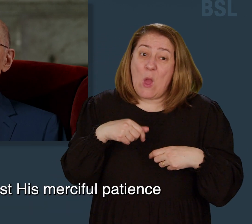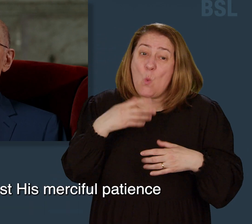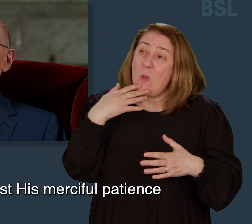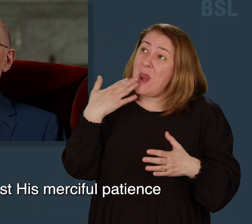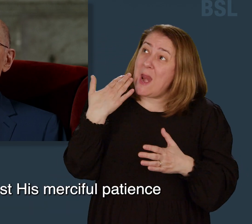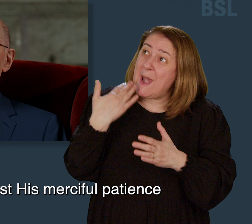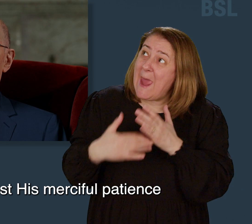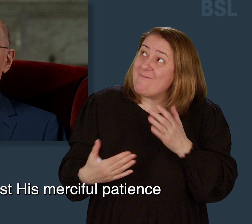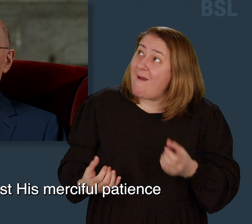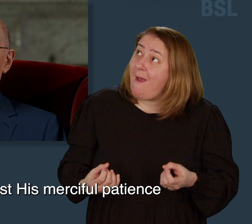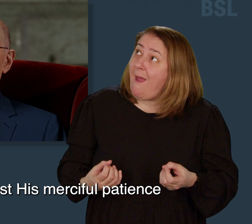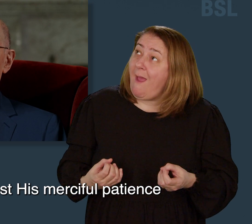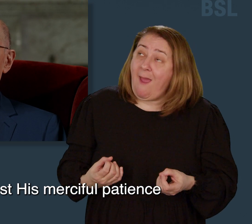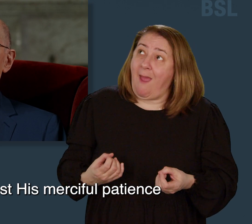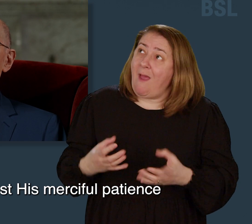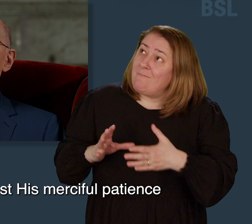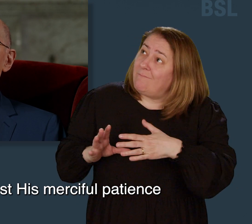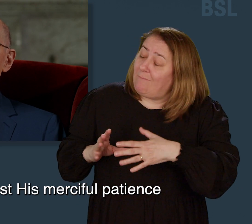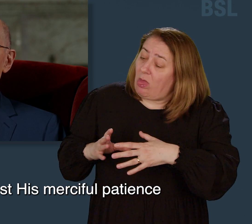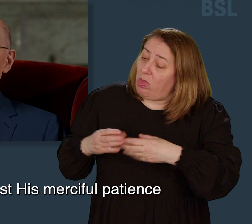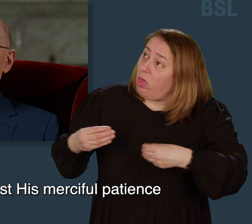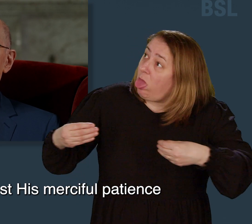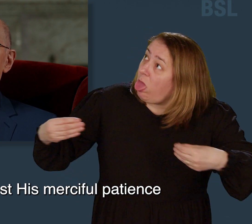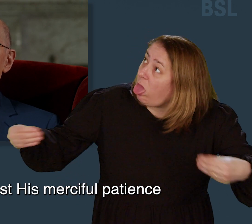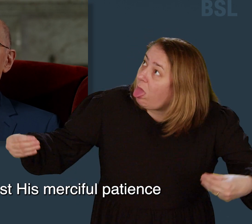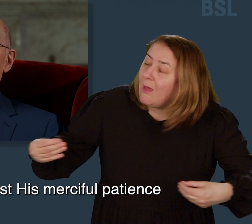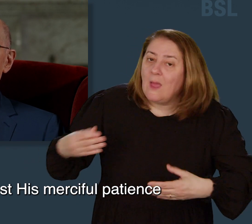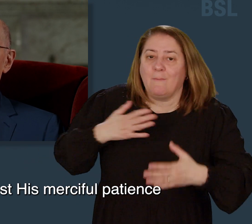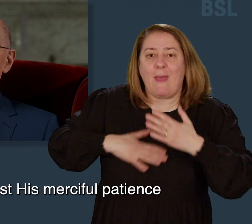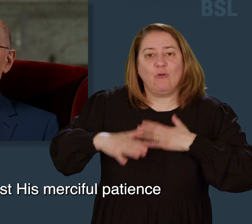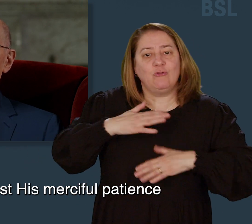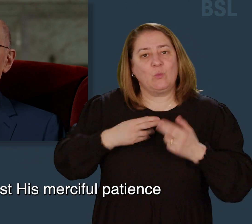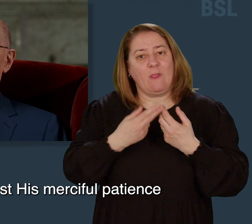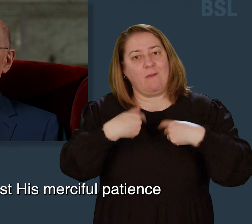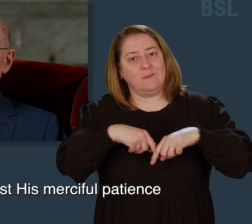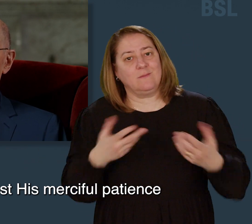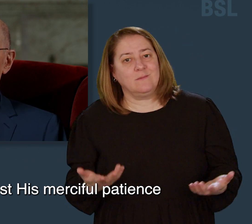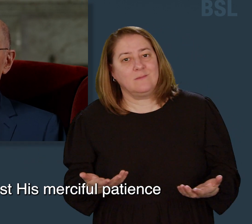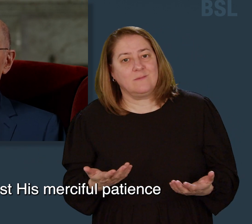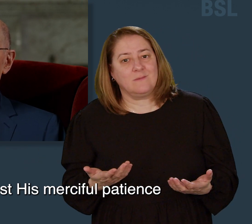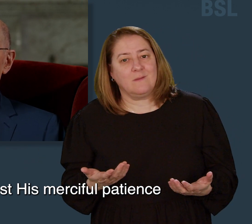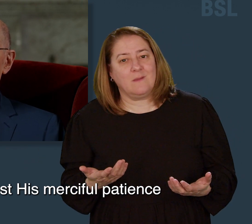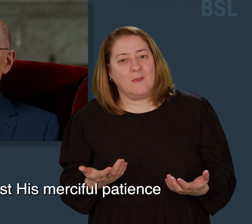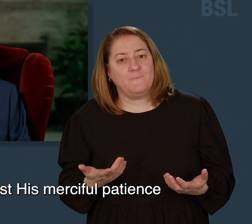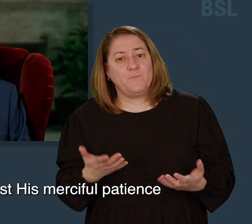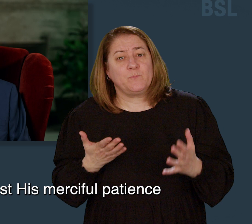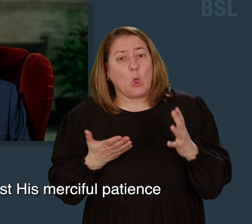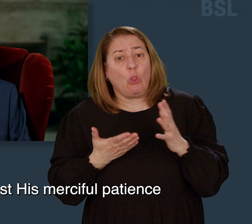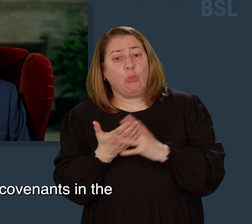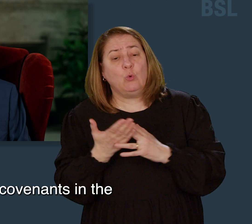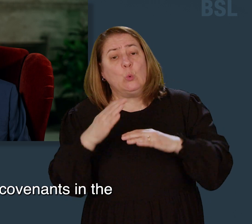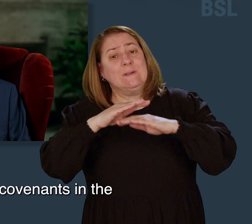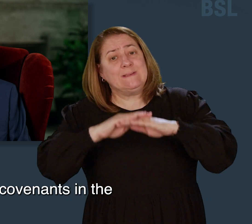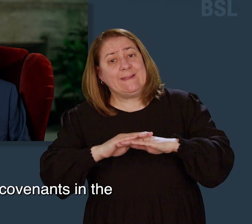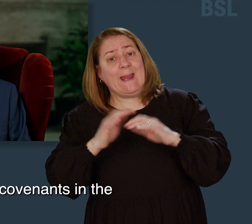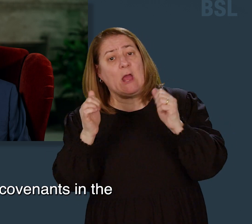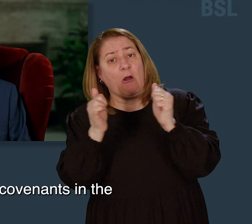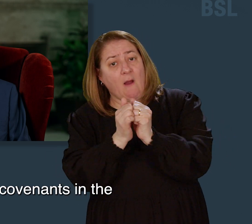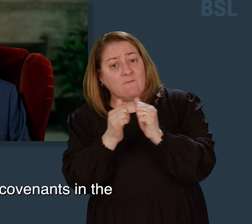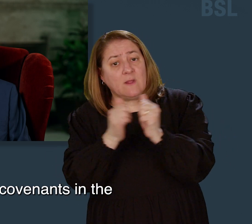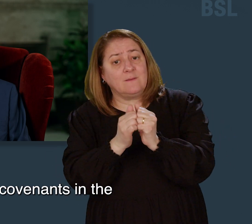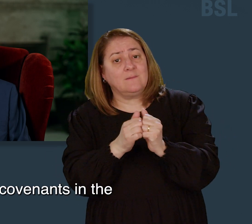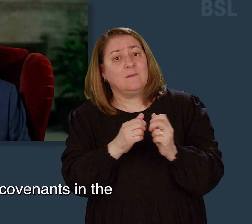will never exhaust His merciful patience with us. It is through the